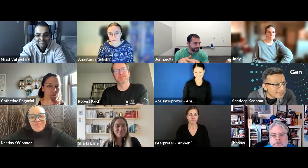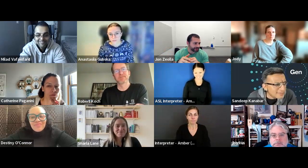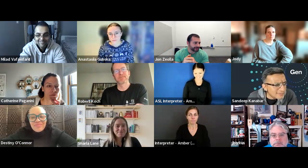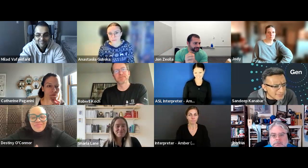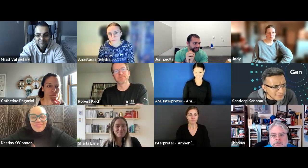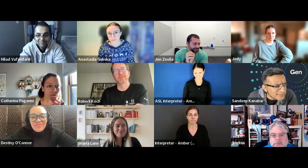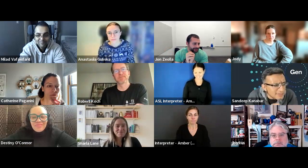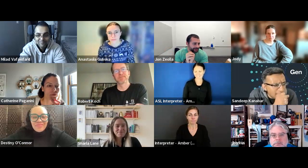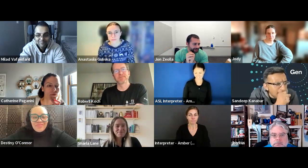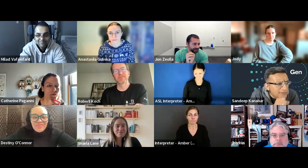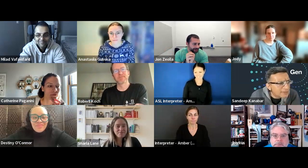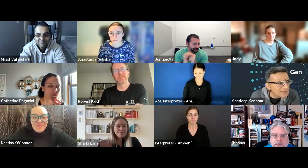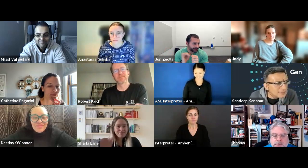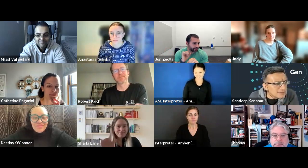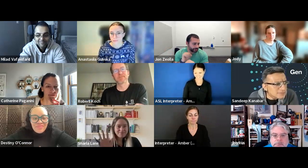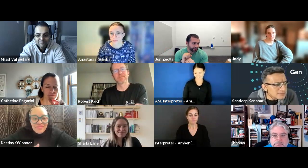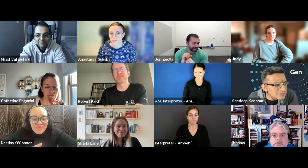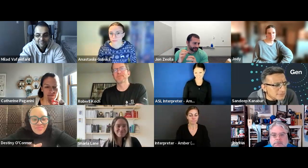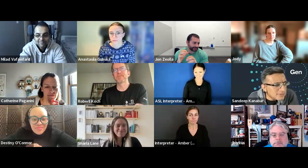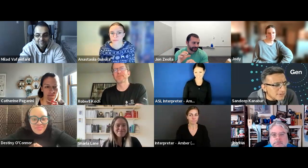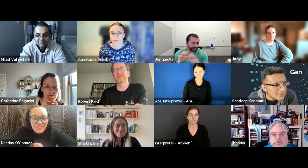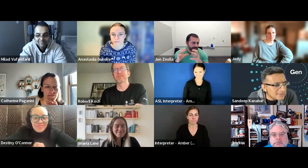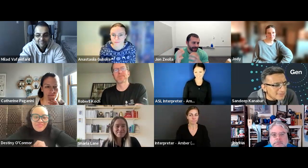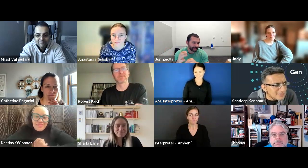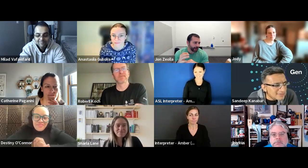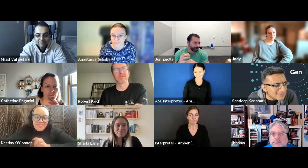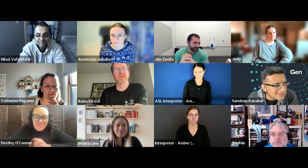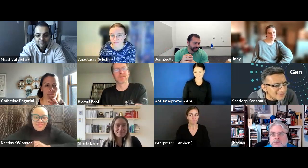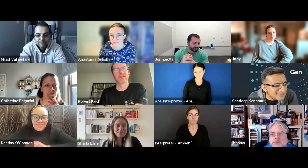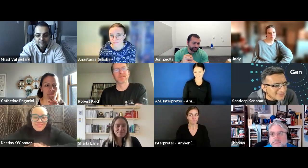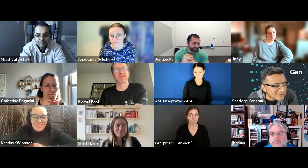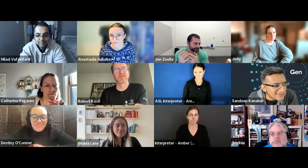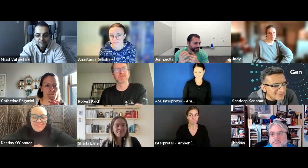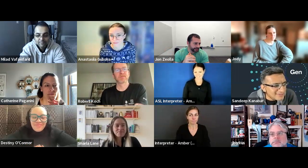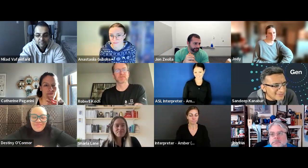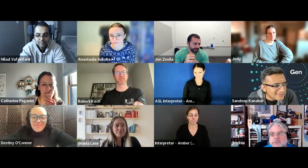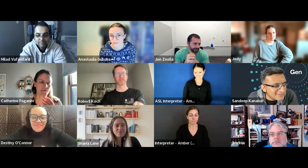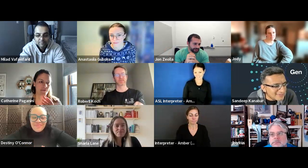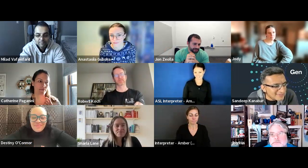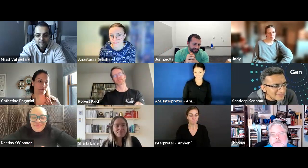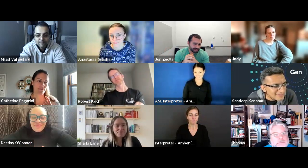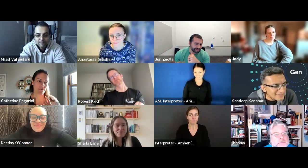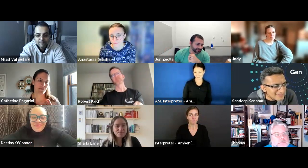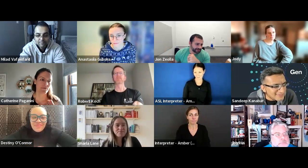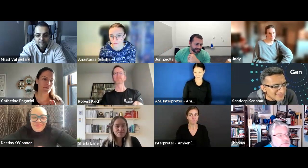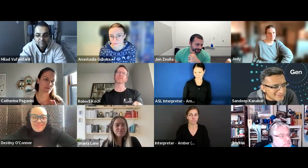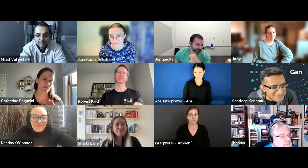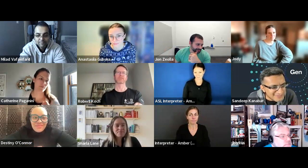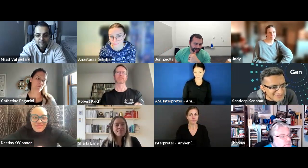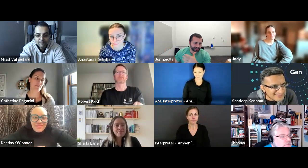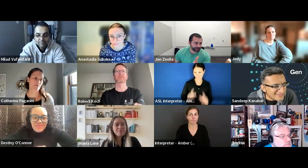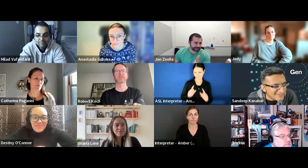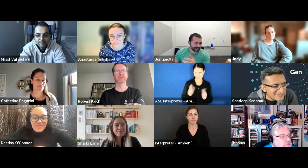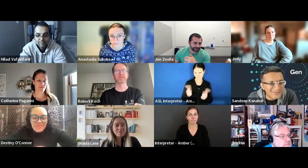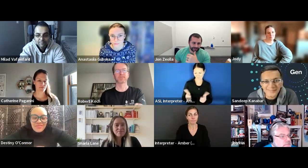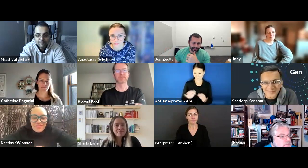why I'm involved in this. So I work in like the cloud native security and compliance.